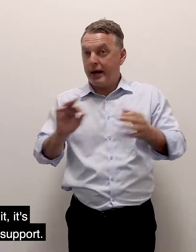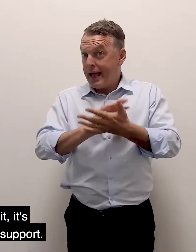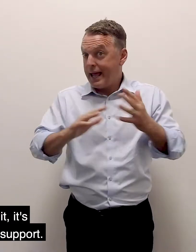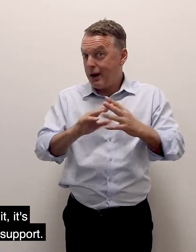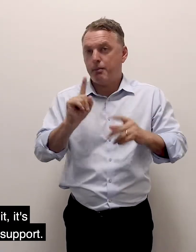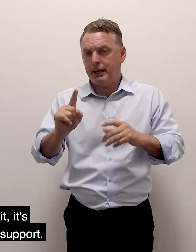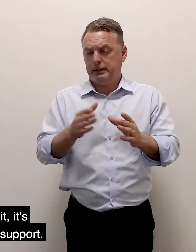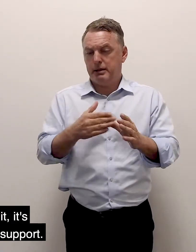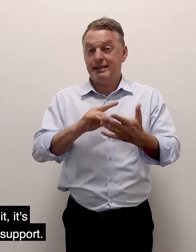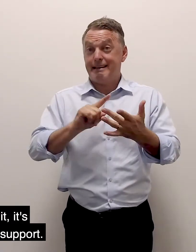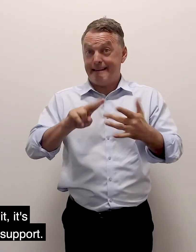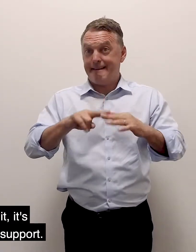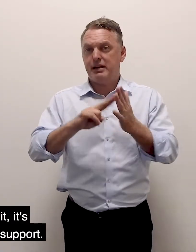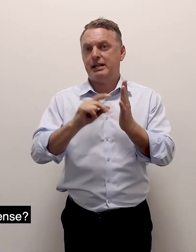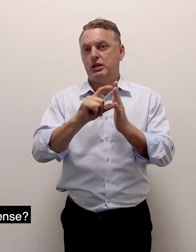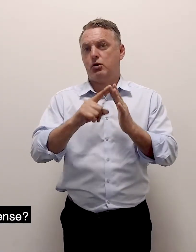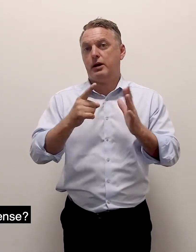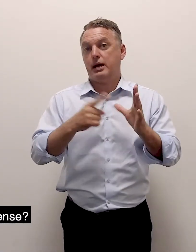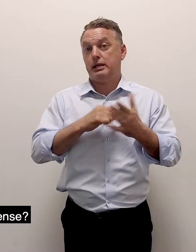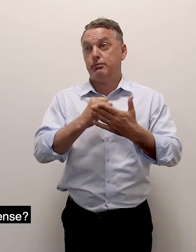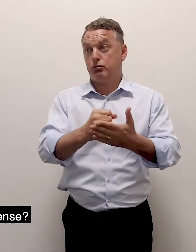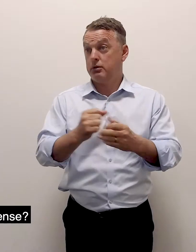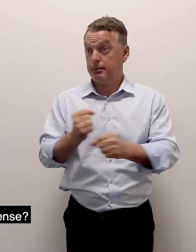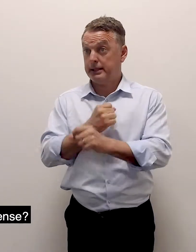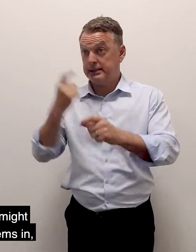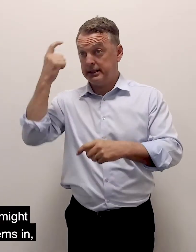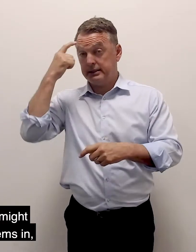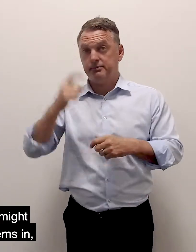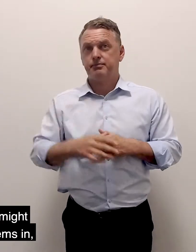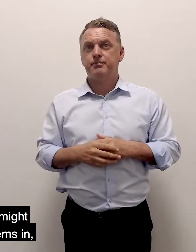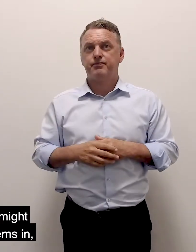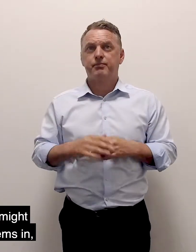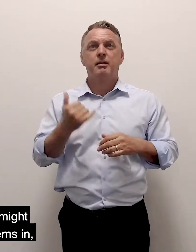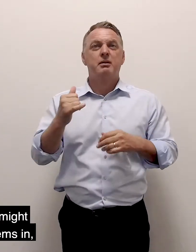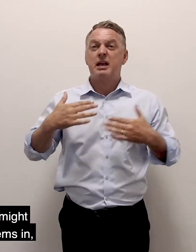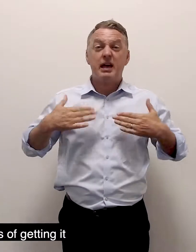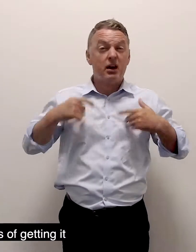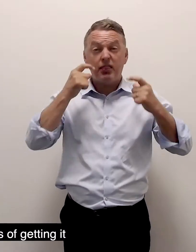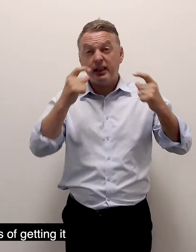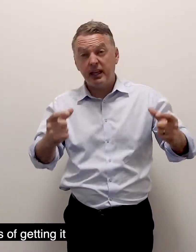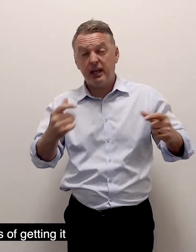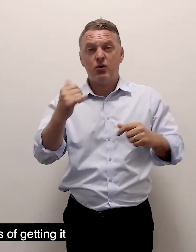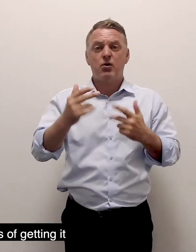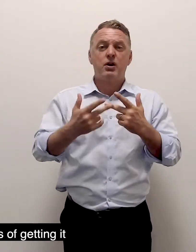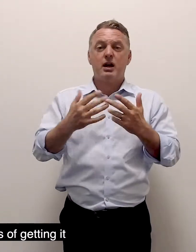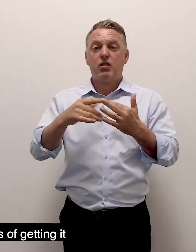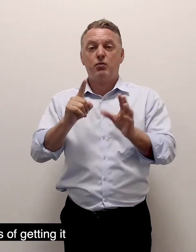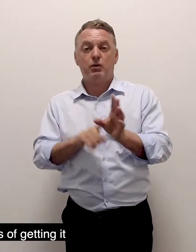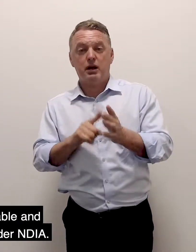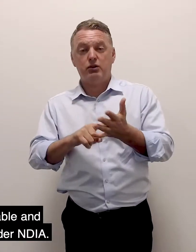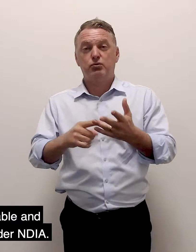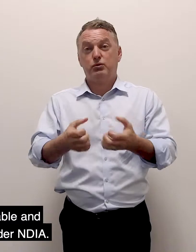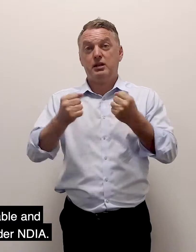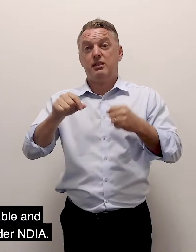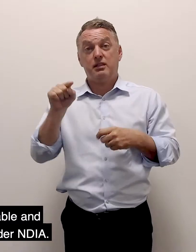an NDIS support. Does that make sense? Yes. There might be healthcare systems, there might be other ways of getting it,